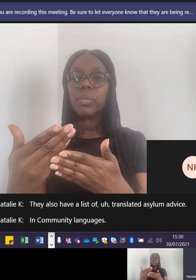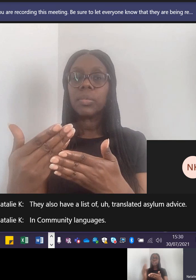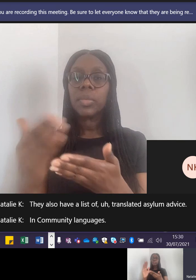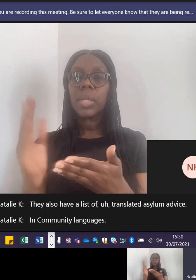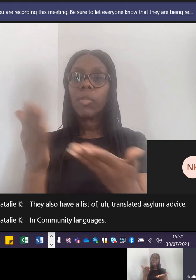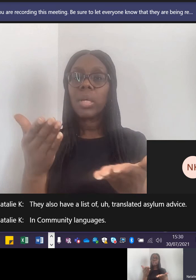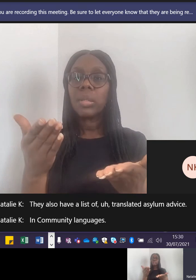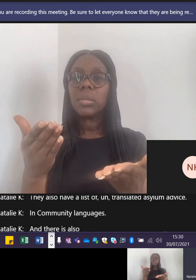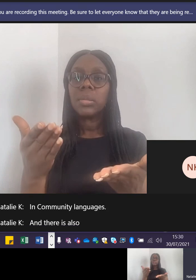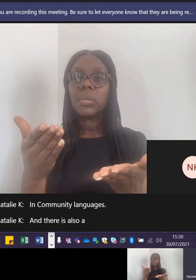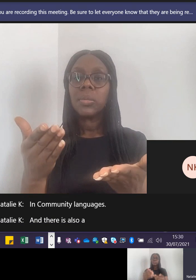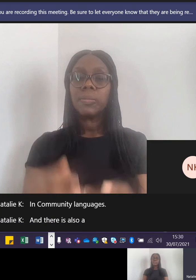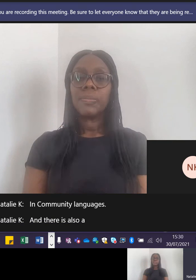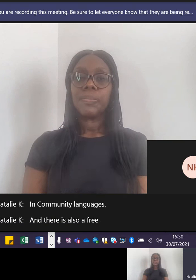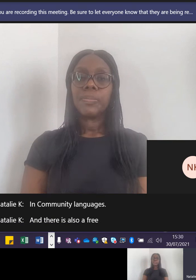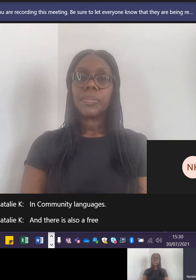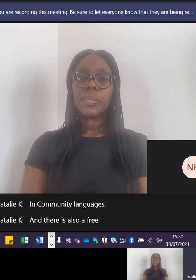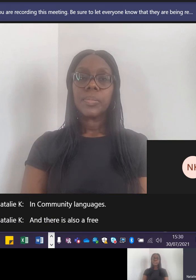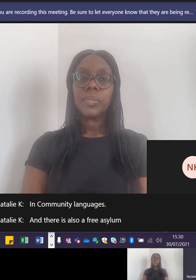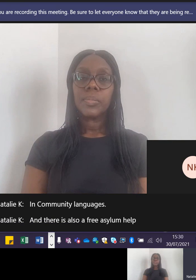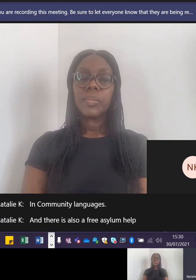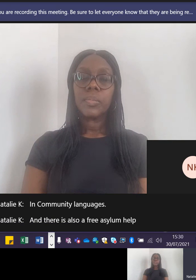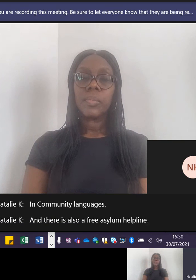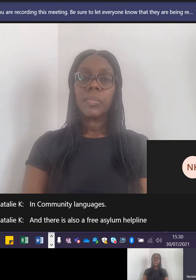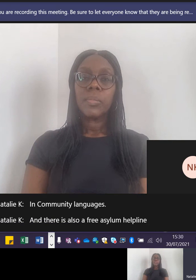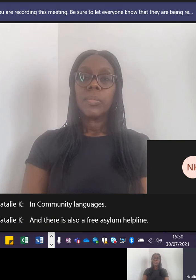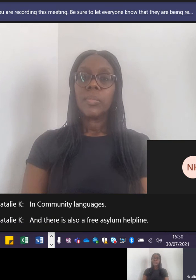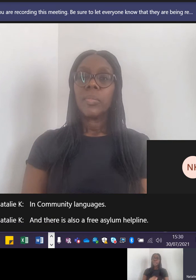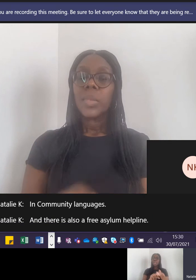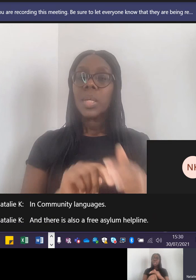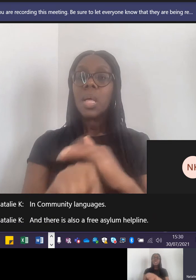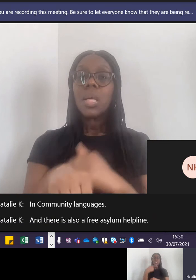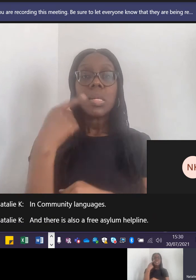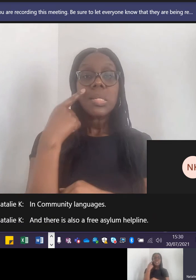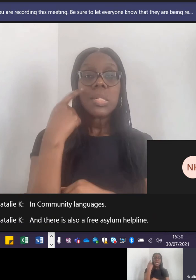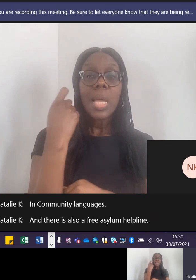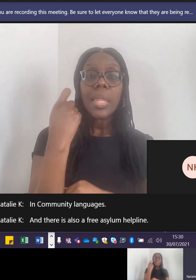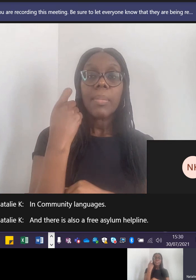And there is also a free asylum helpline